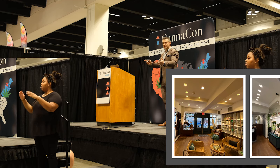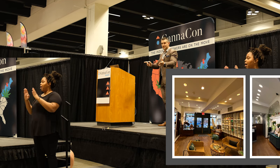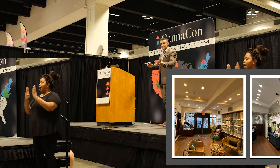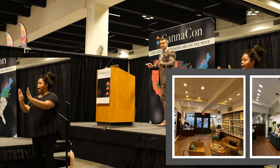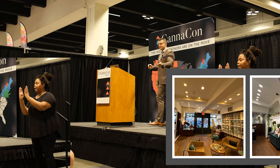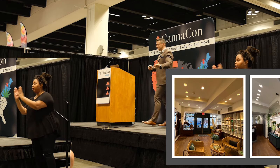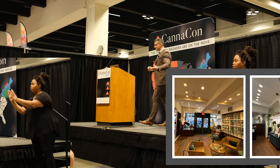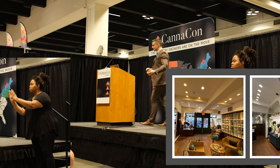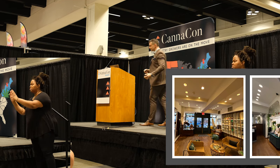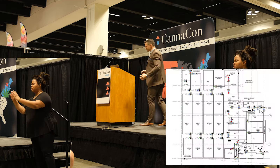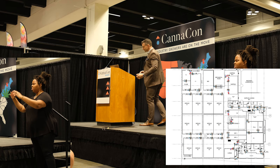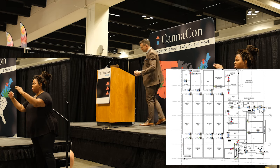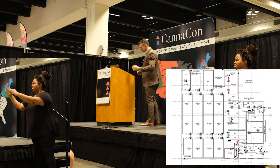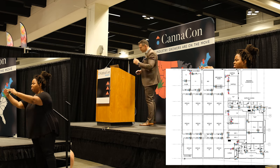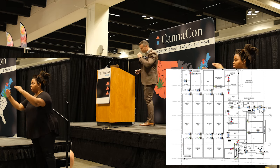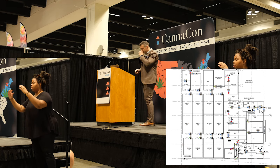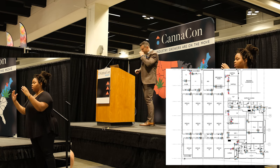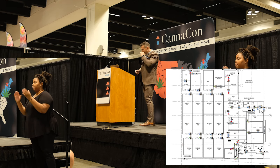gets expensive.